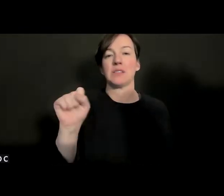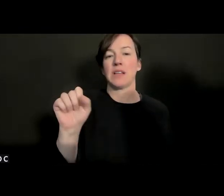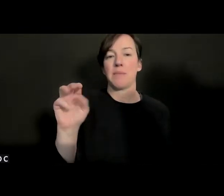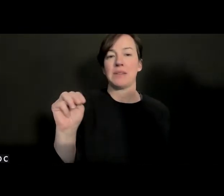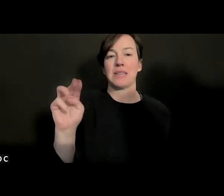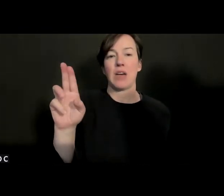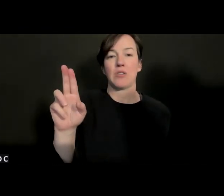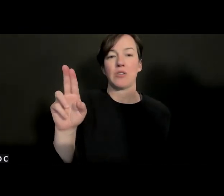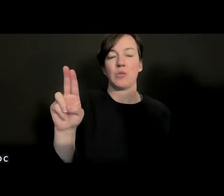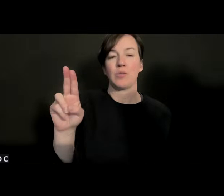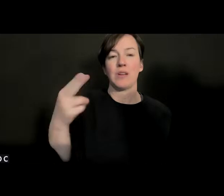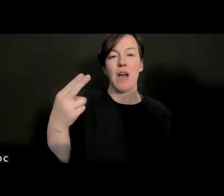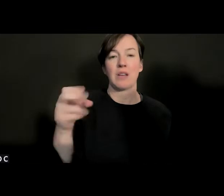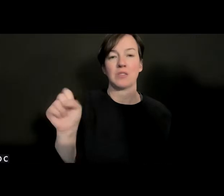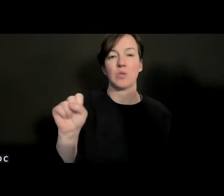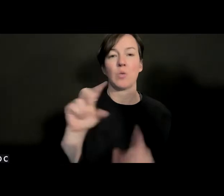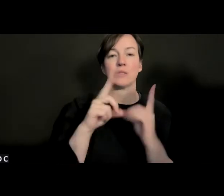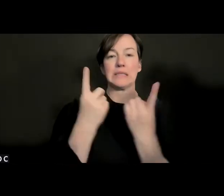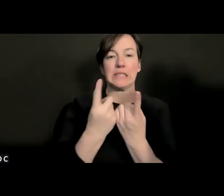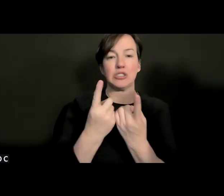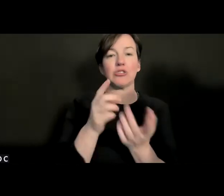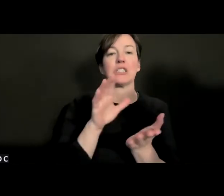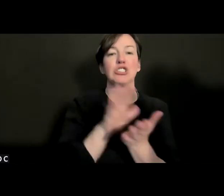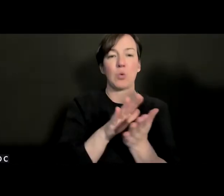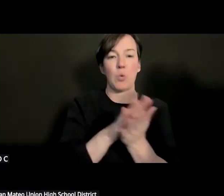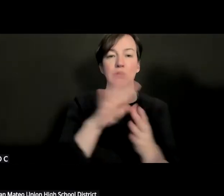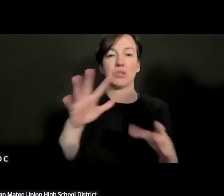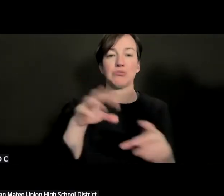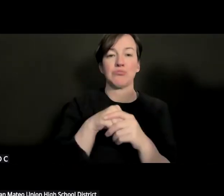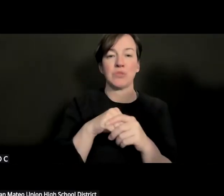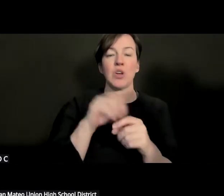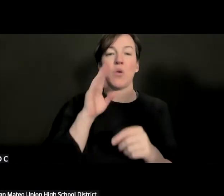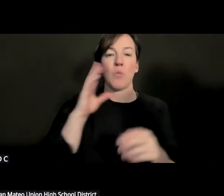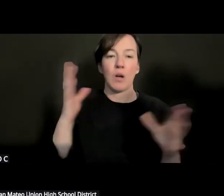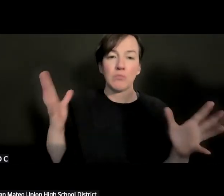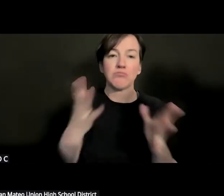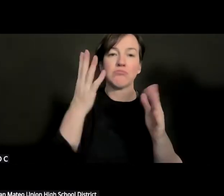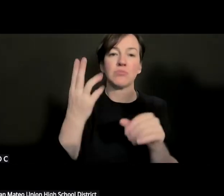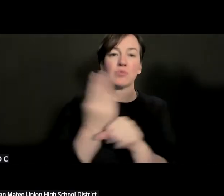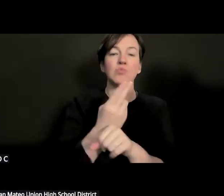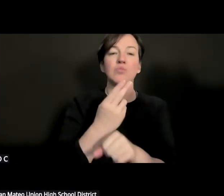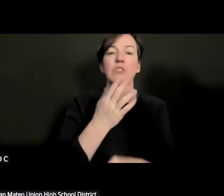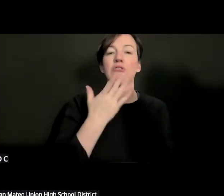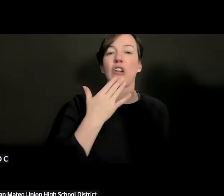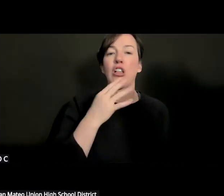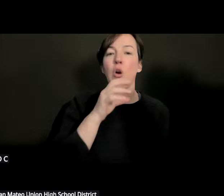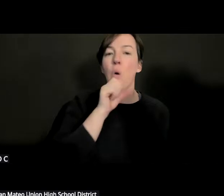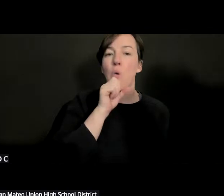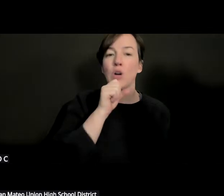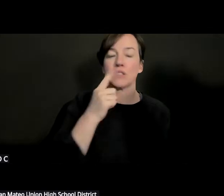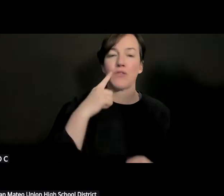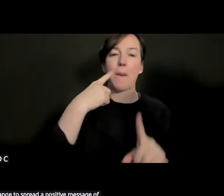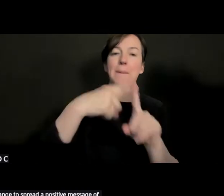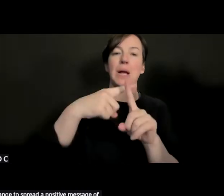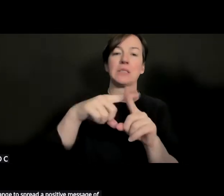High School District schools will encourage the wearing of orange to spread a positive message of inclusion.